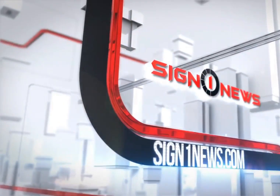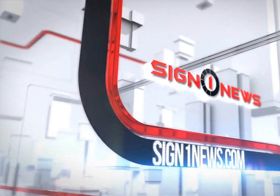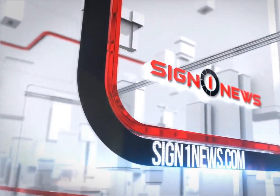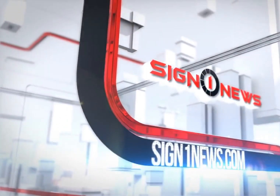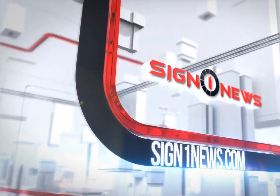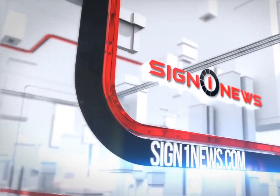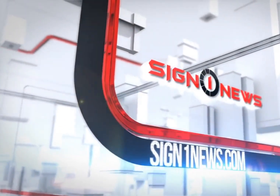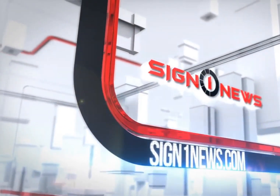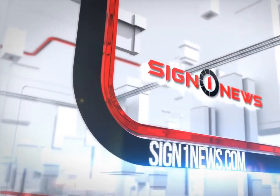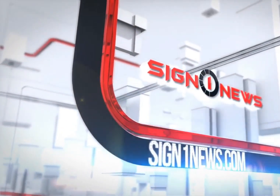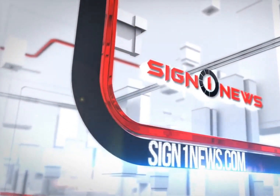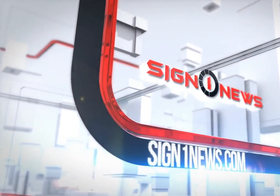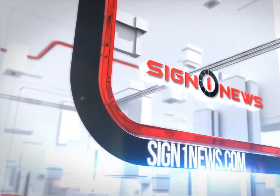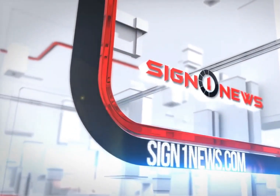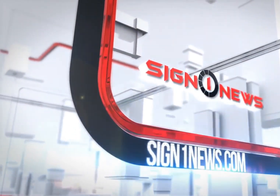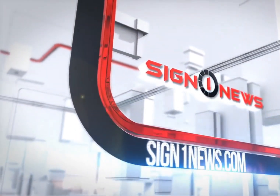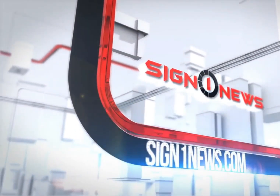Oh, that's my favorite part.